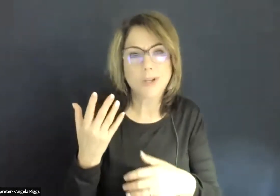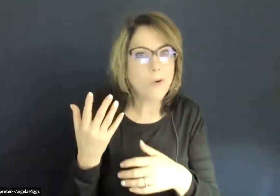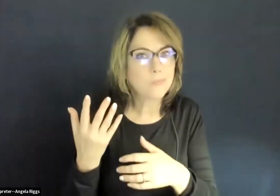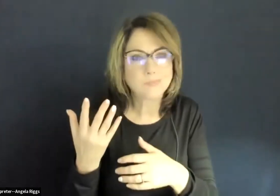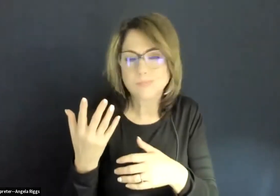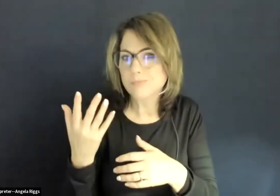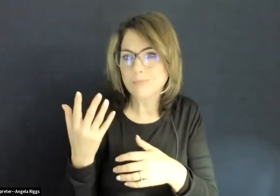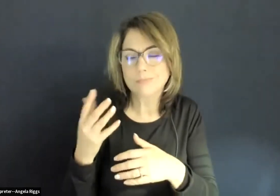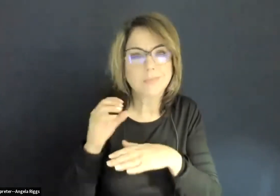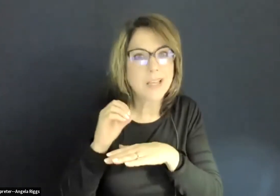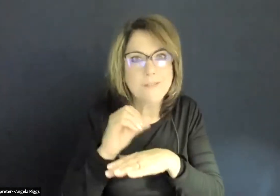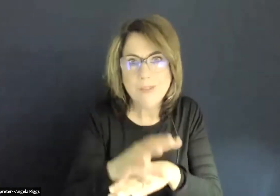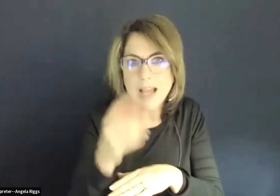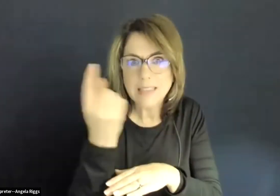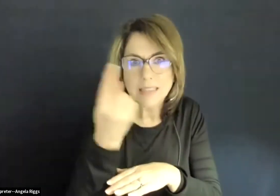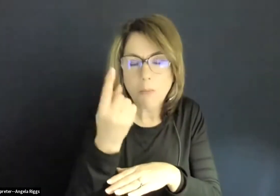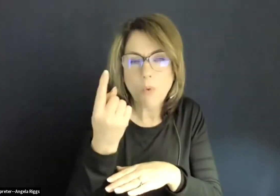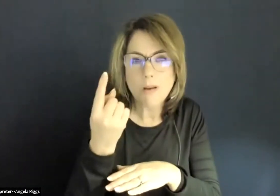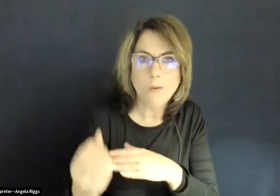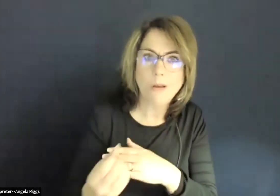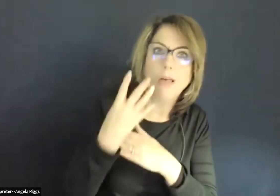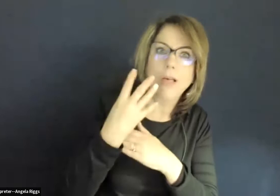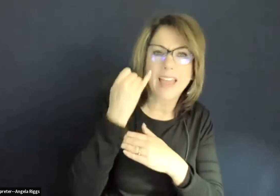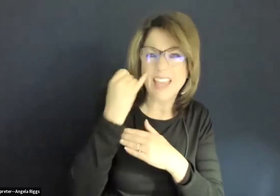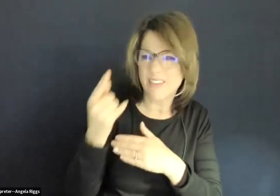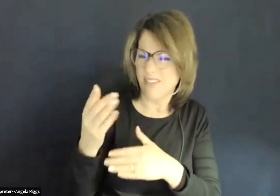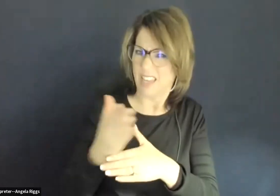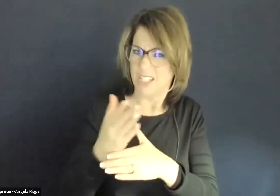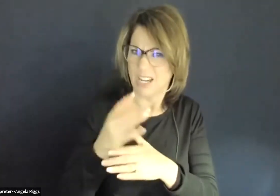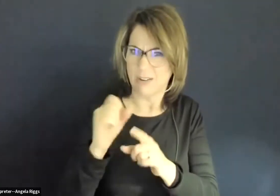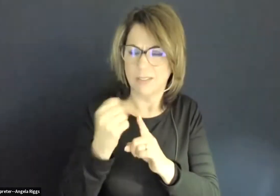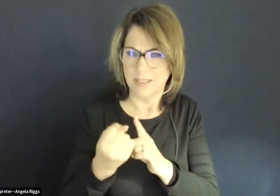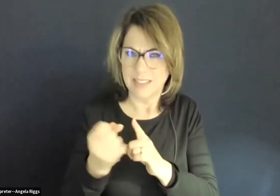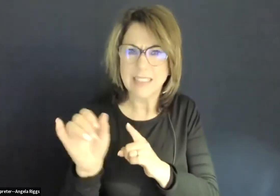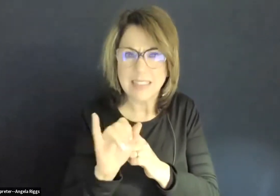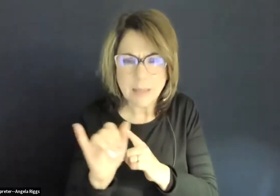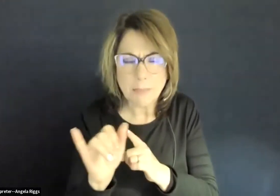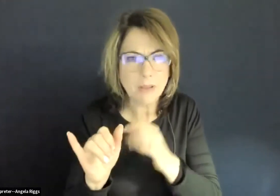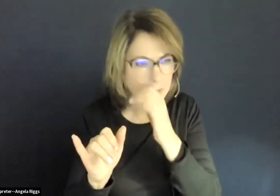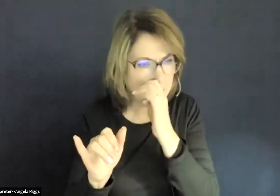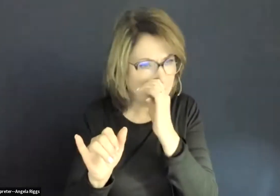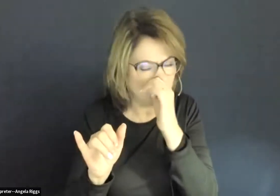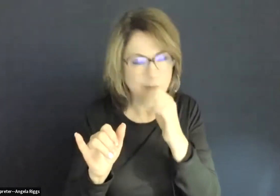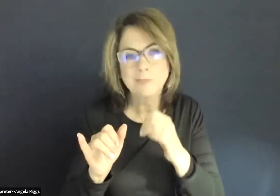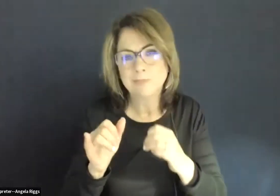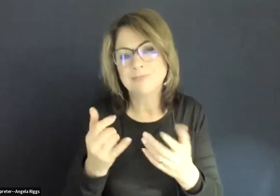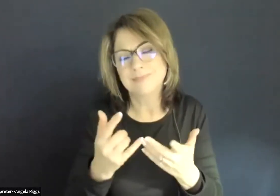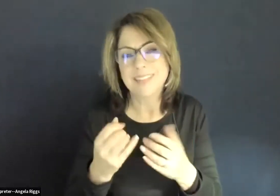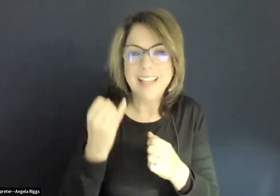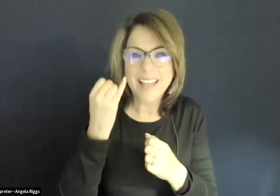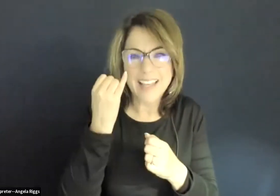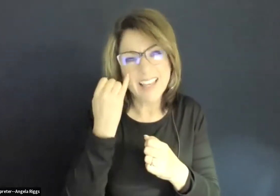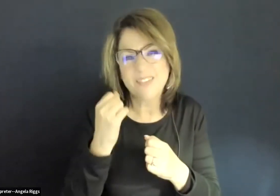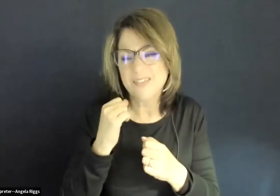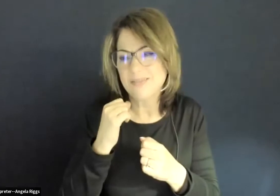their circumstances if they share circumstances, whereas it feels a little less genuine